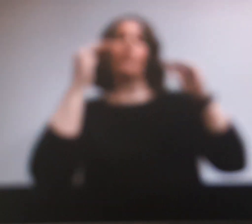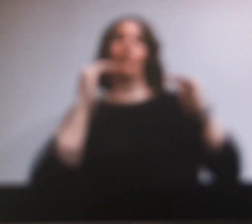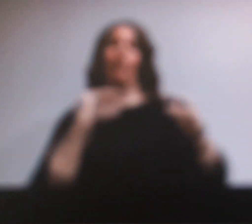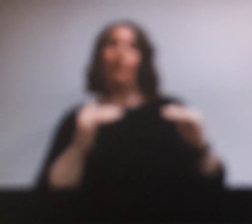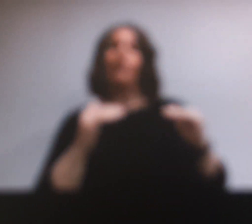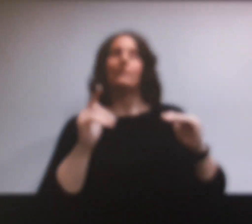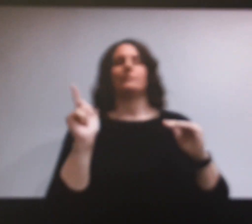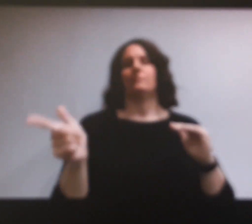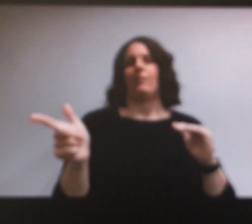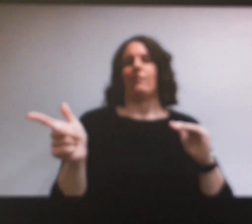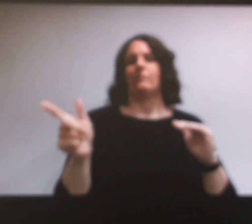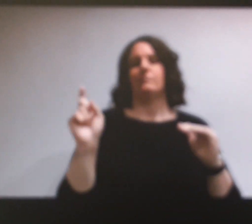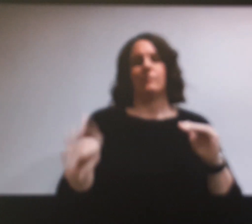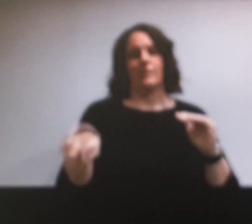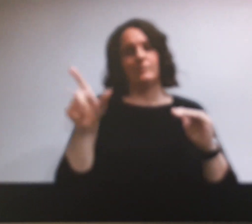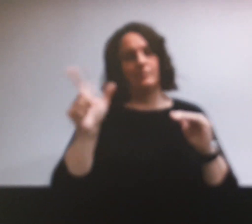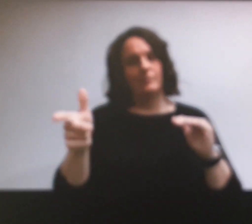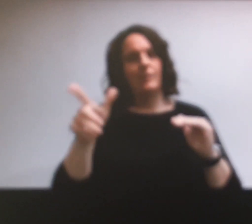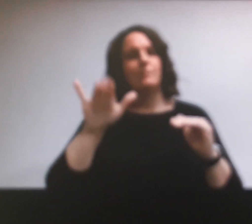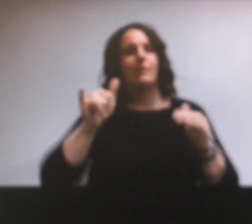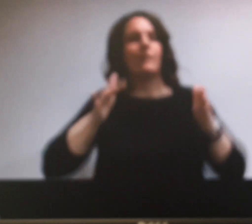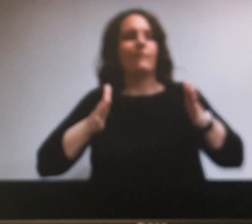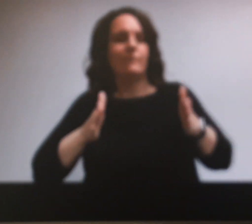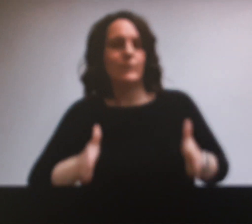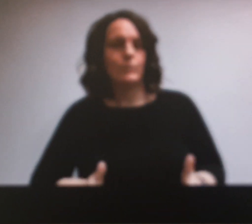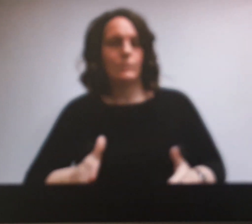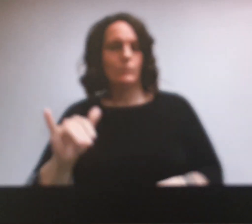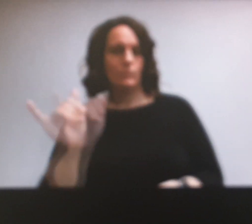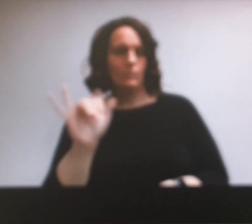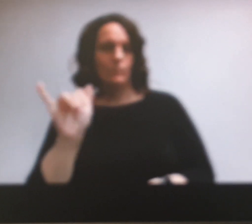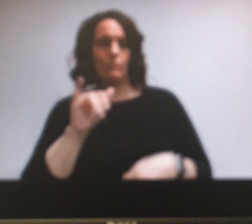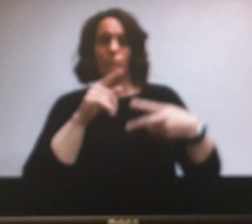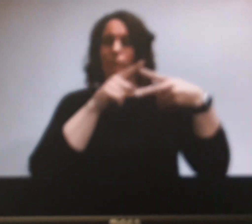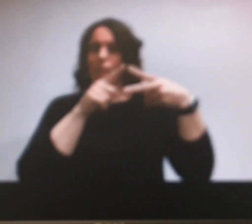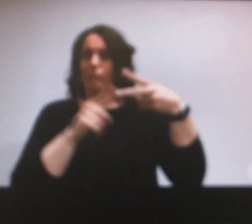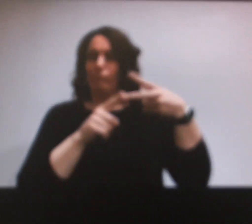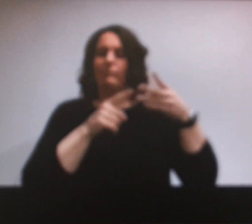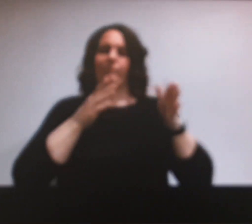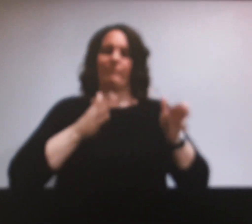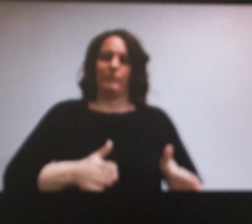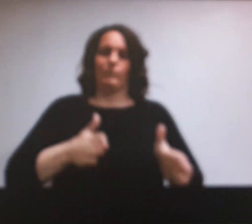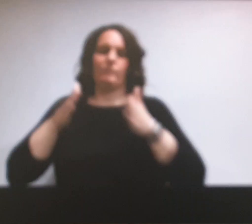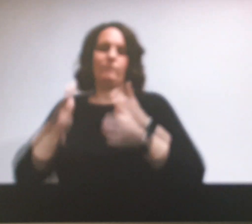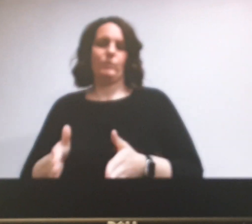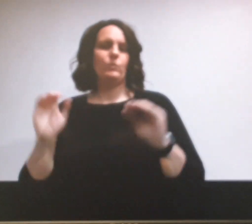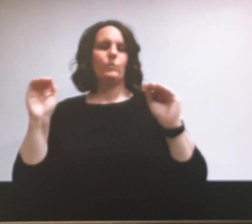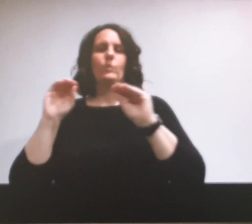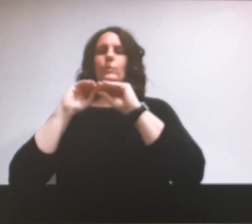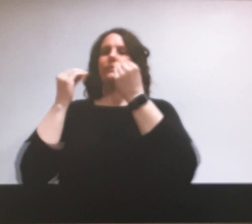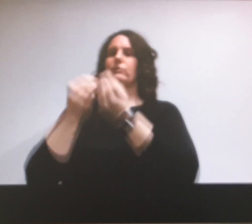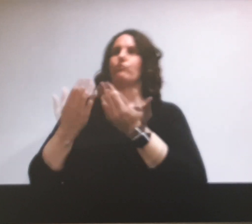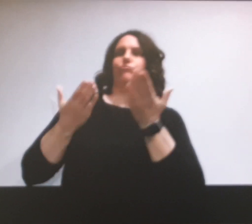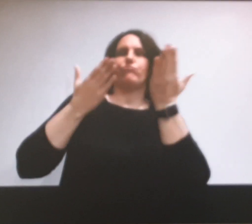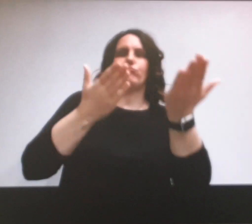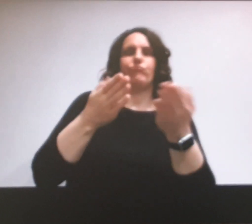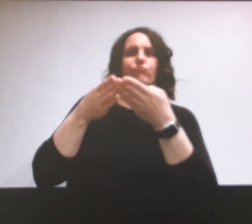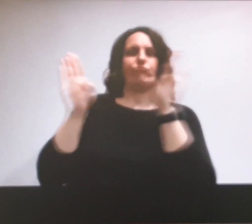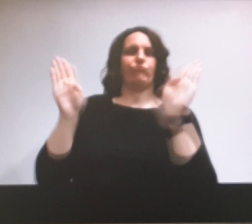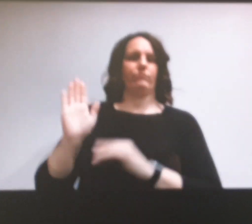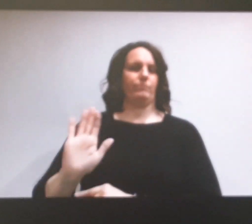But you can put the name of the organization on it and have the individual's name as well.